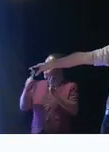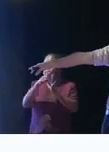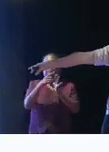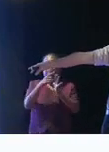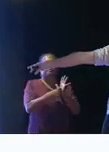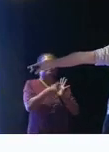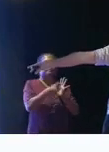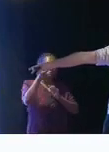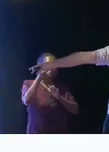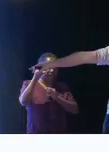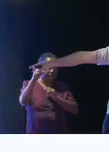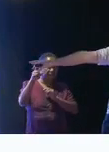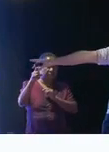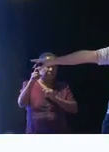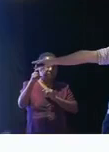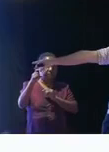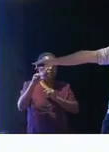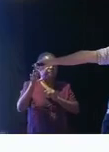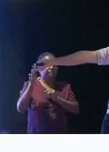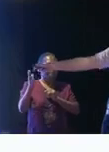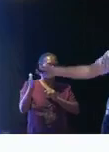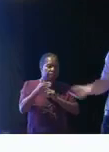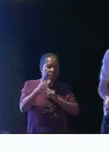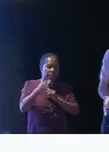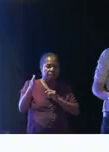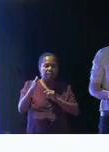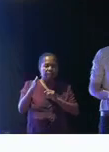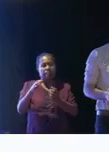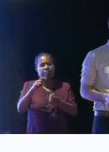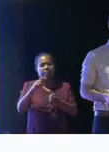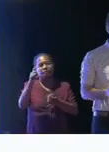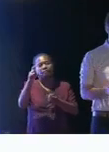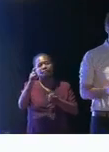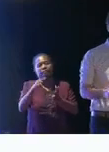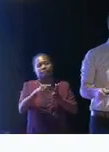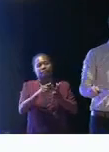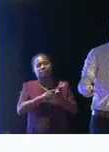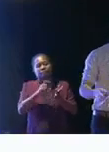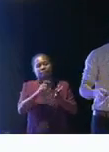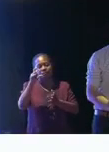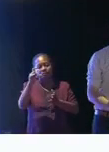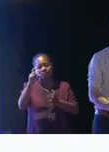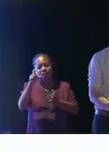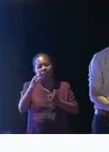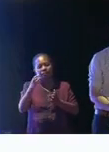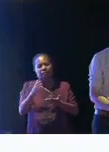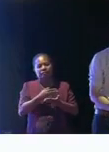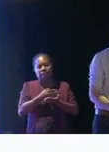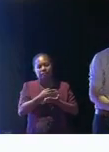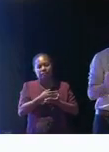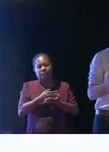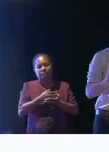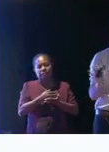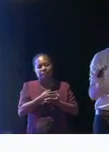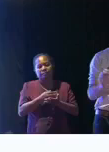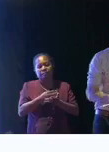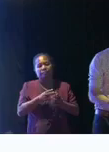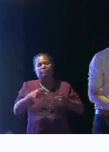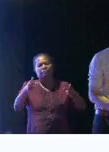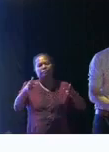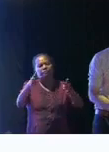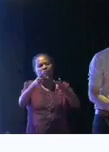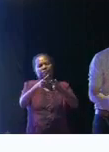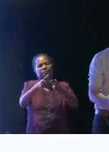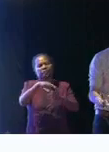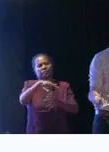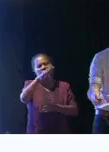Just tap on the check validity of a certificate of compliance down there at the bottom, and that'll take you to a screen where all you have to do